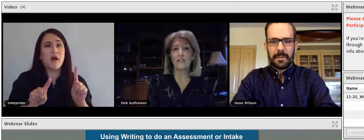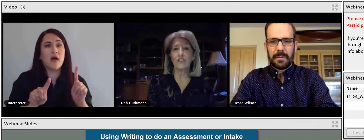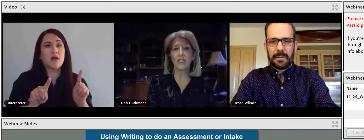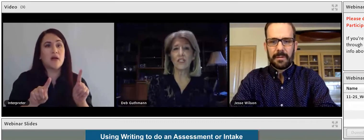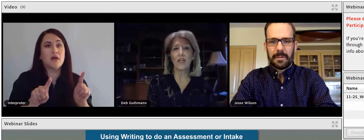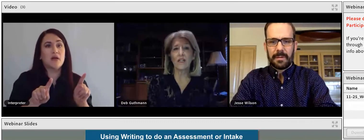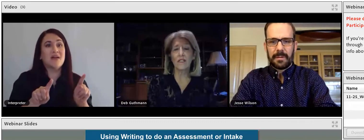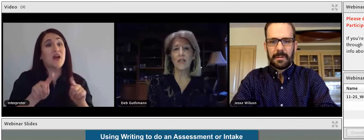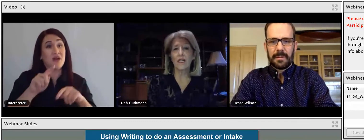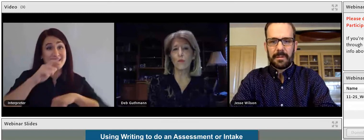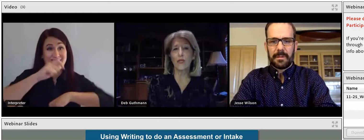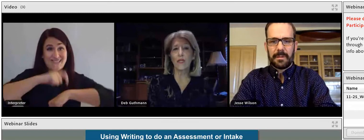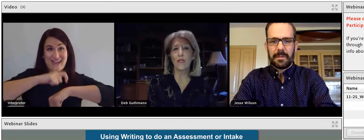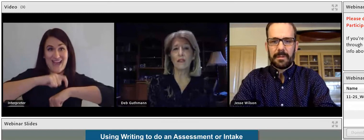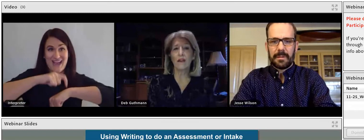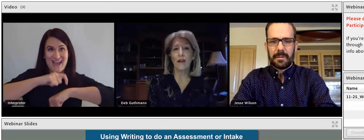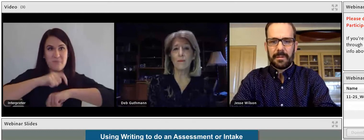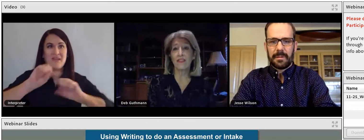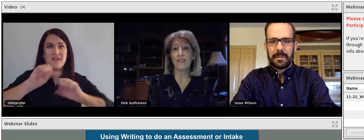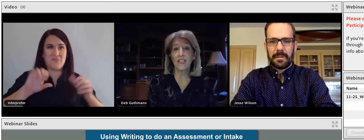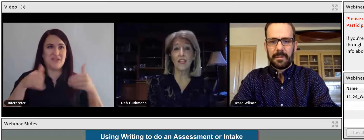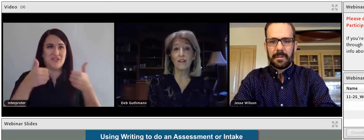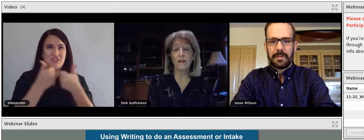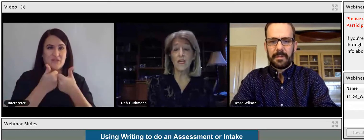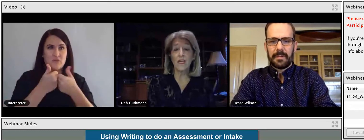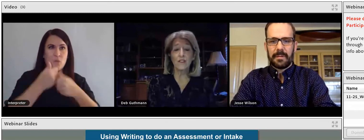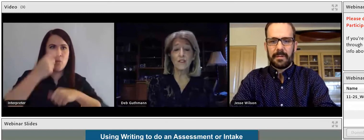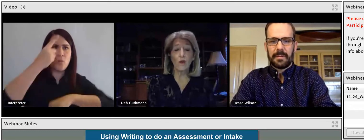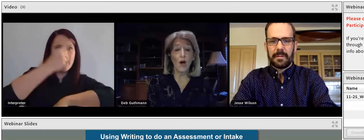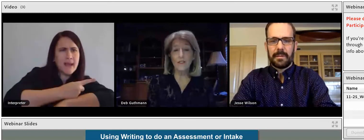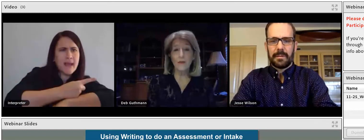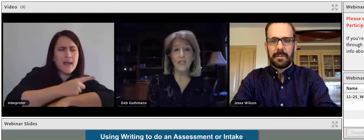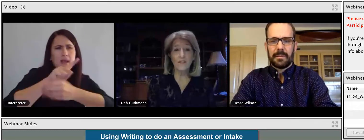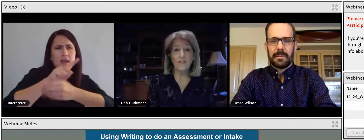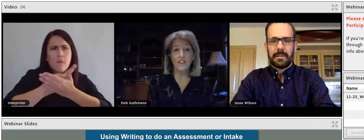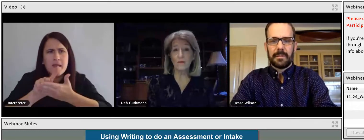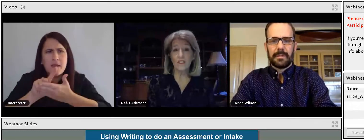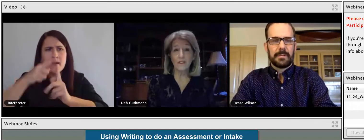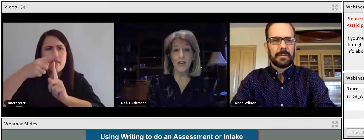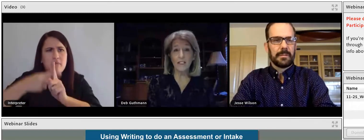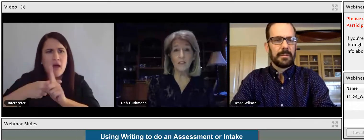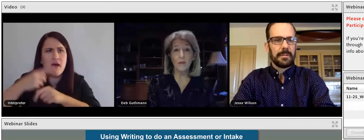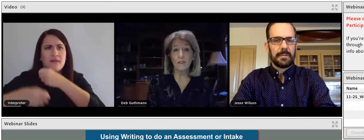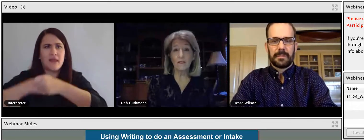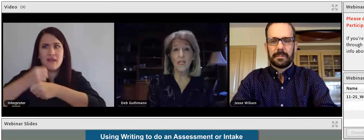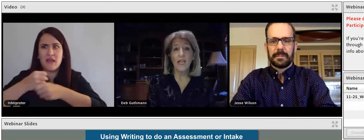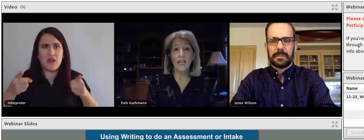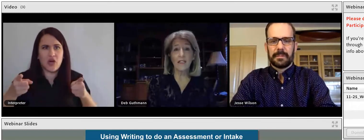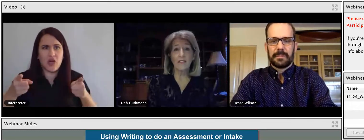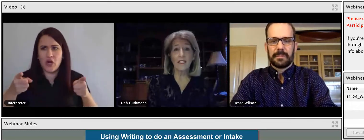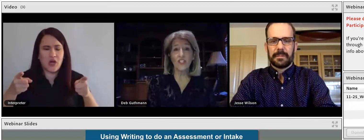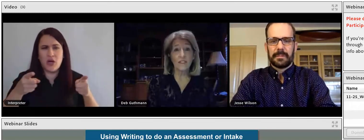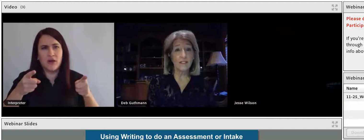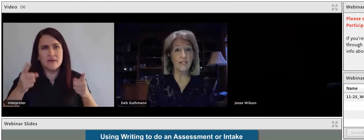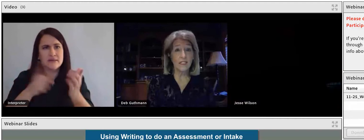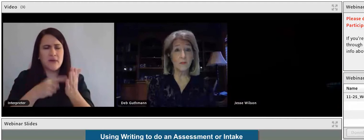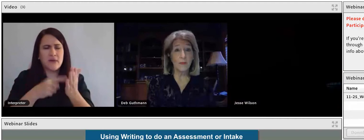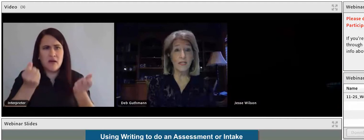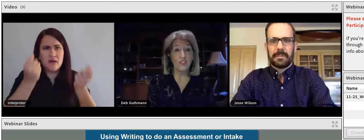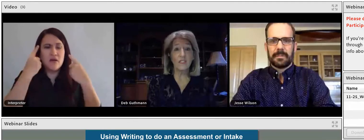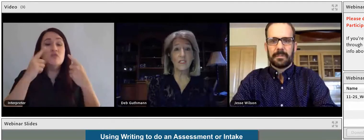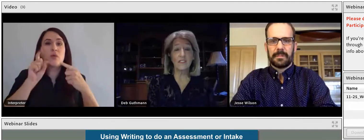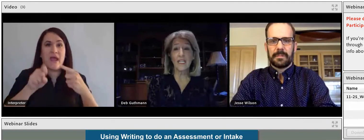very challenging, a day, a week, a month, a year. So always being as visual as possible. And as Jesse